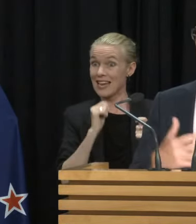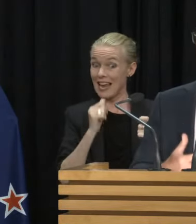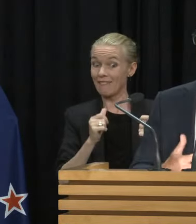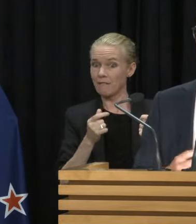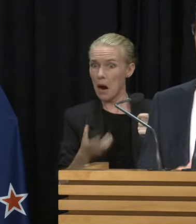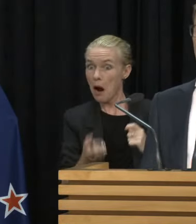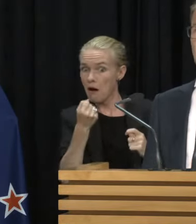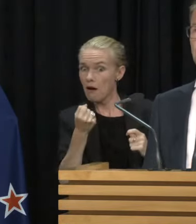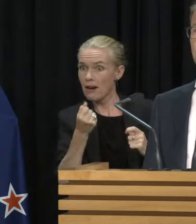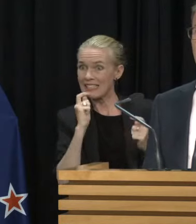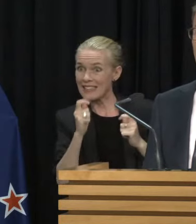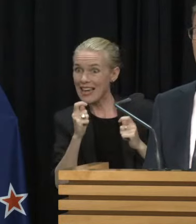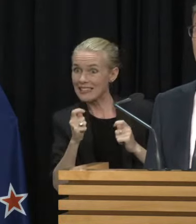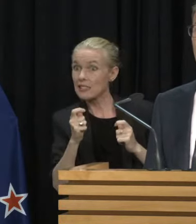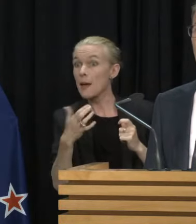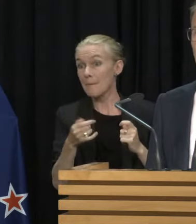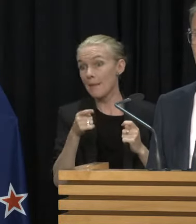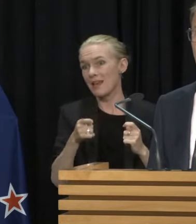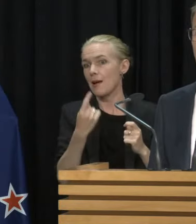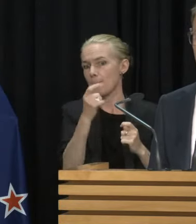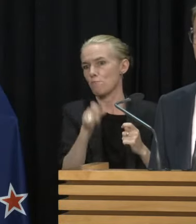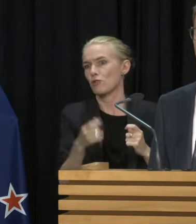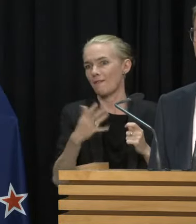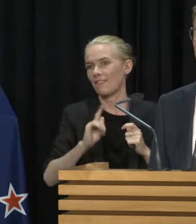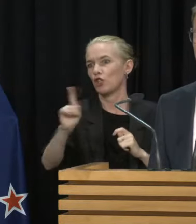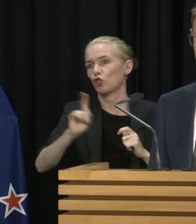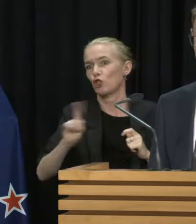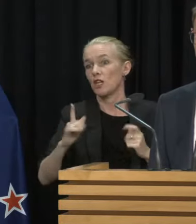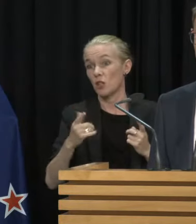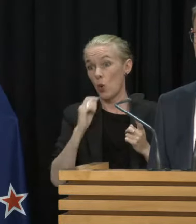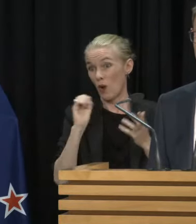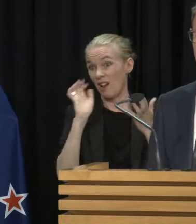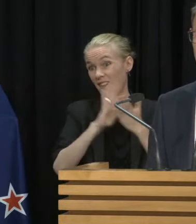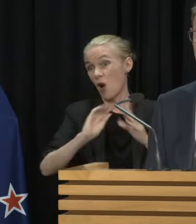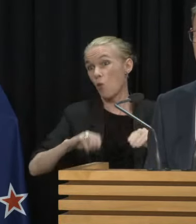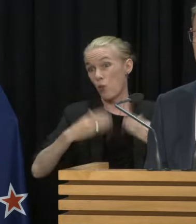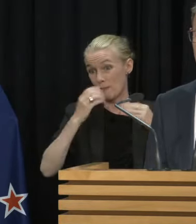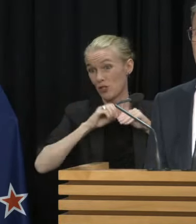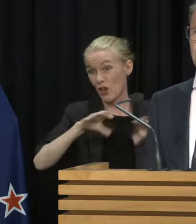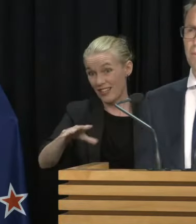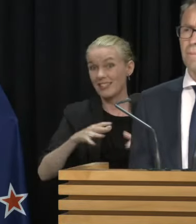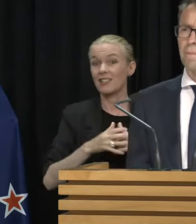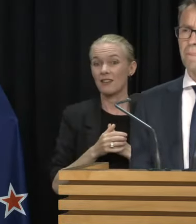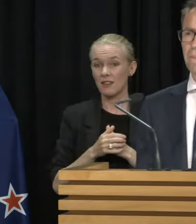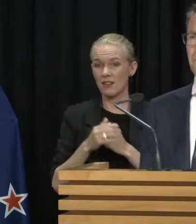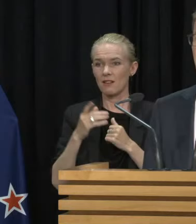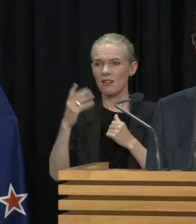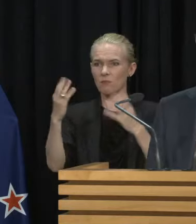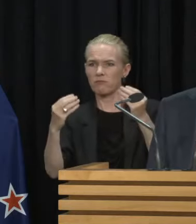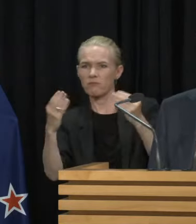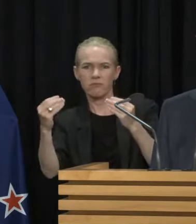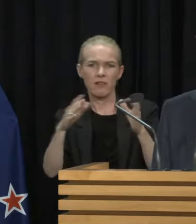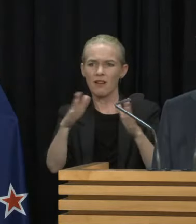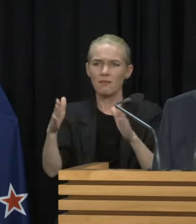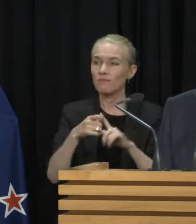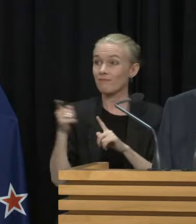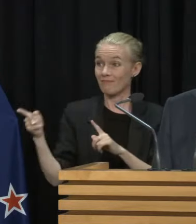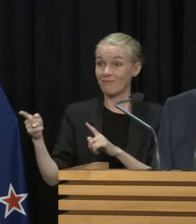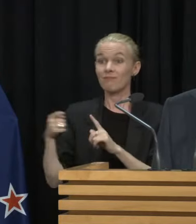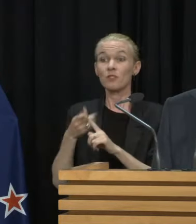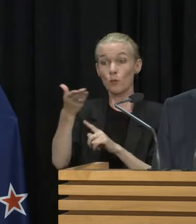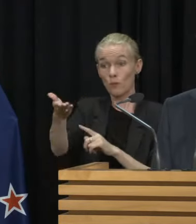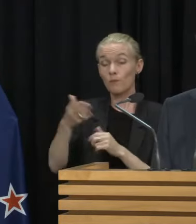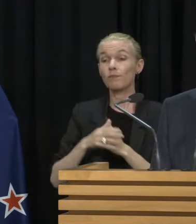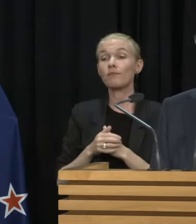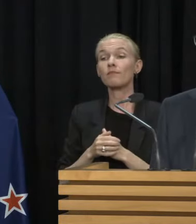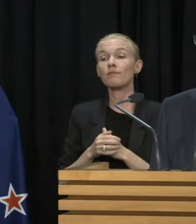test, then there may be locations of interest, and we will notify those as soon as we know. But the message was that... We'll let Jess finish her question, then I'll come to Tova.